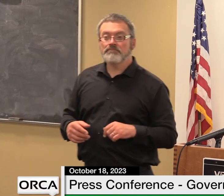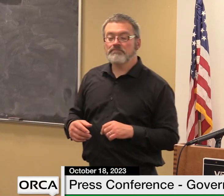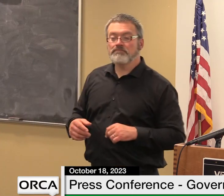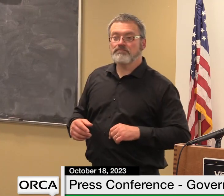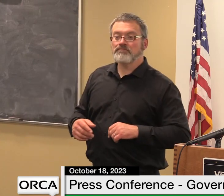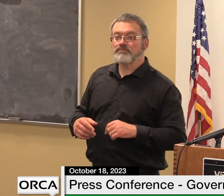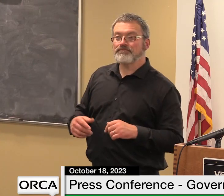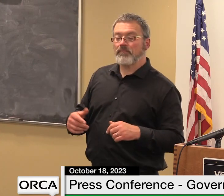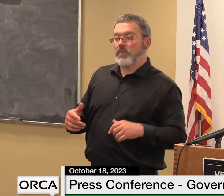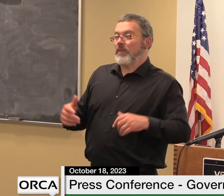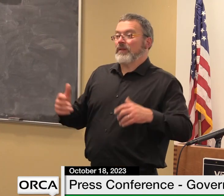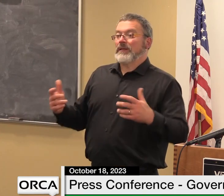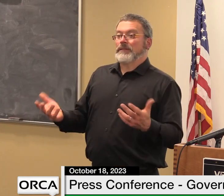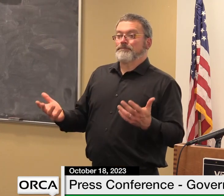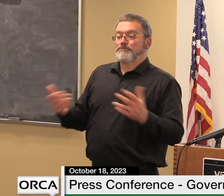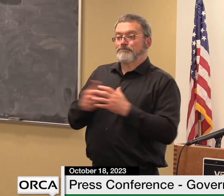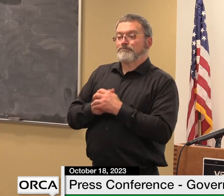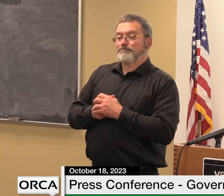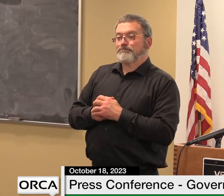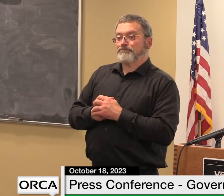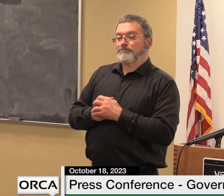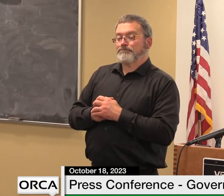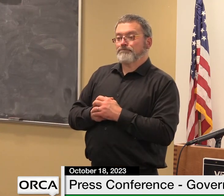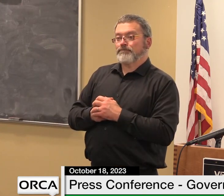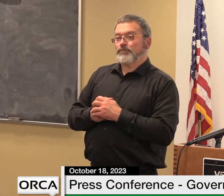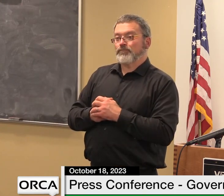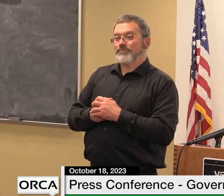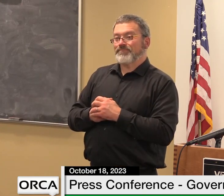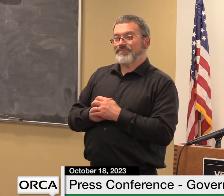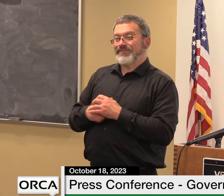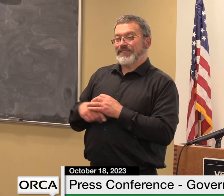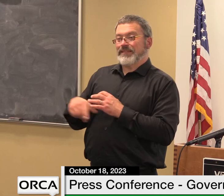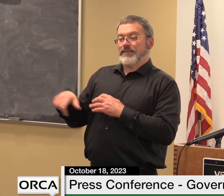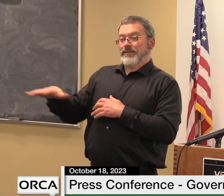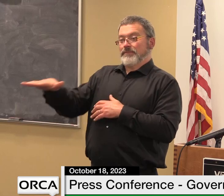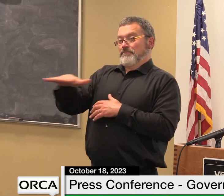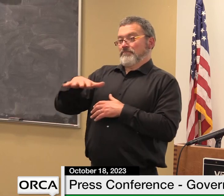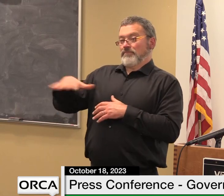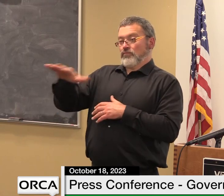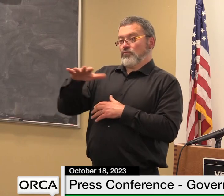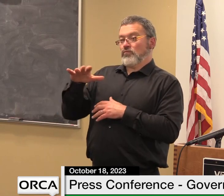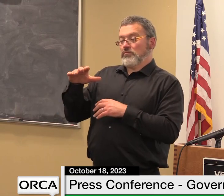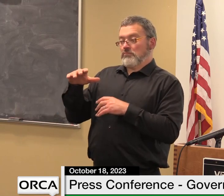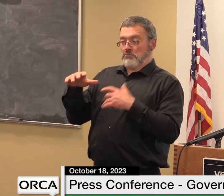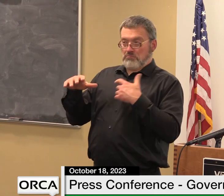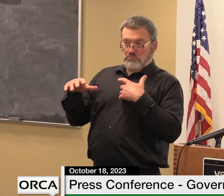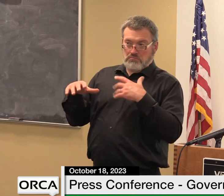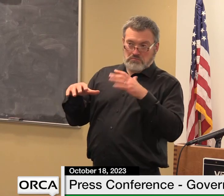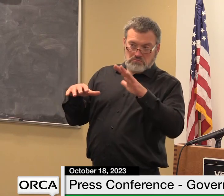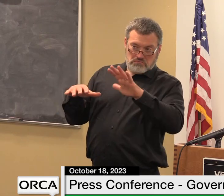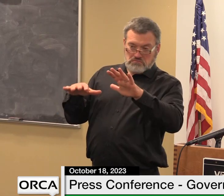You know, I don't know what party affiliation he is in Rutland. I don't know if that's a